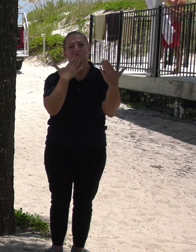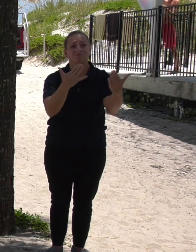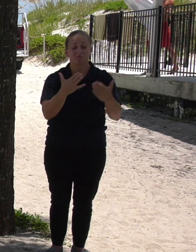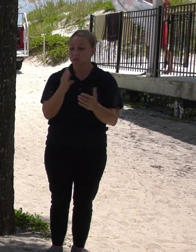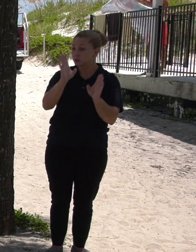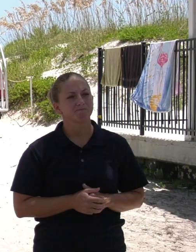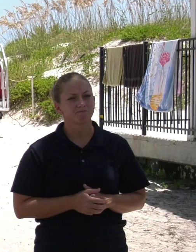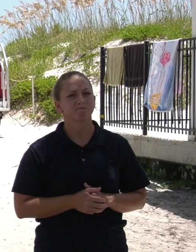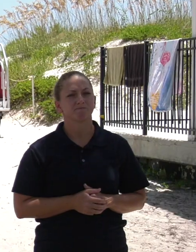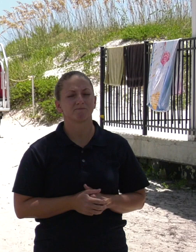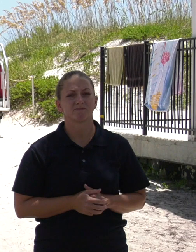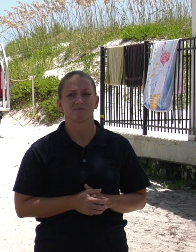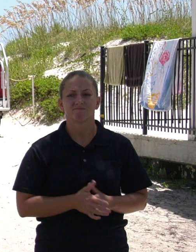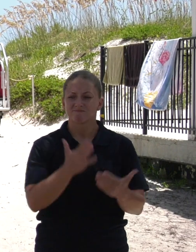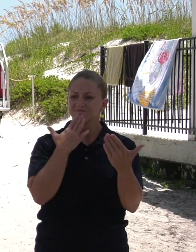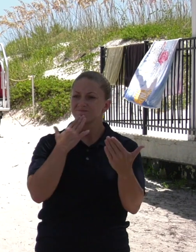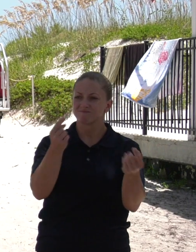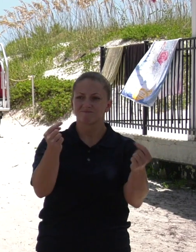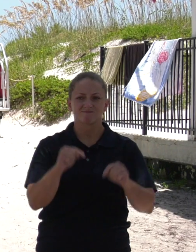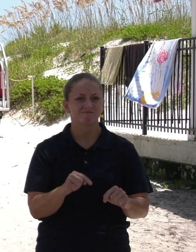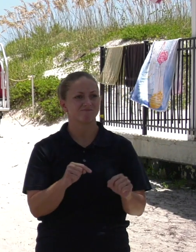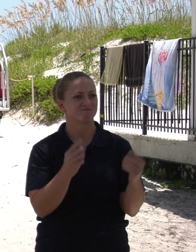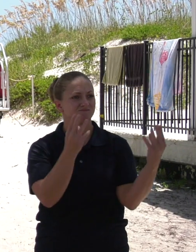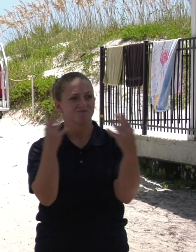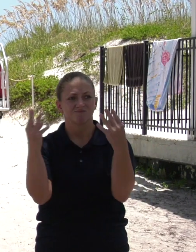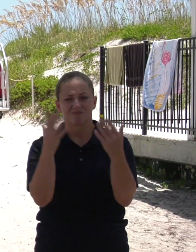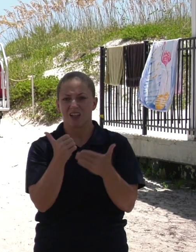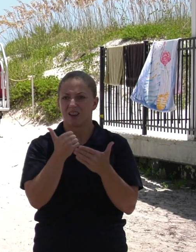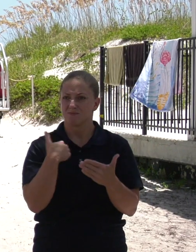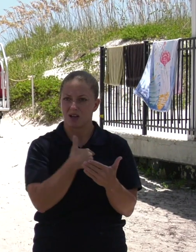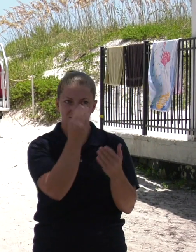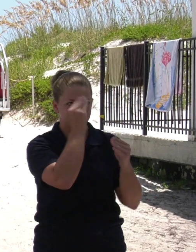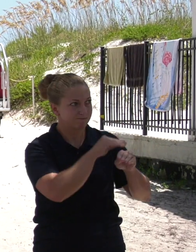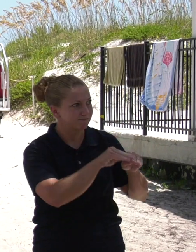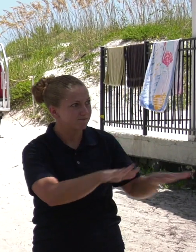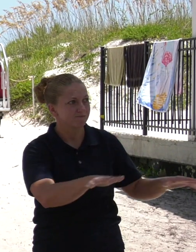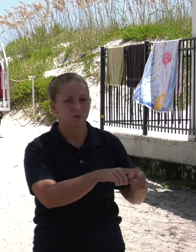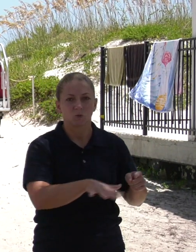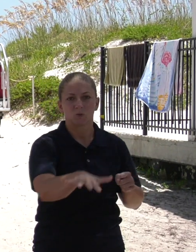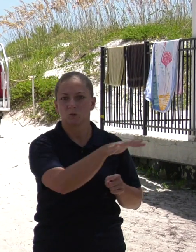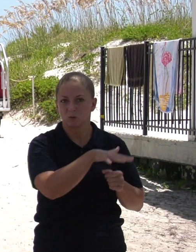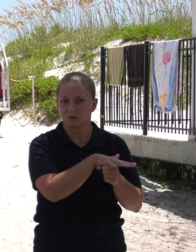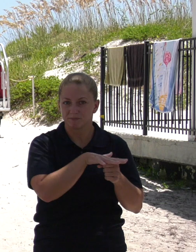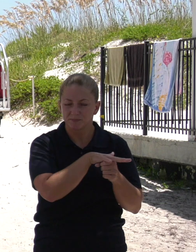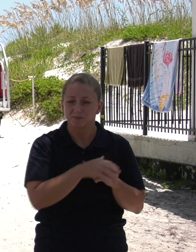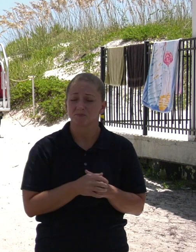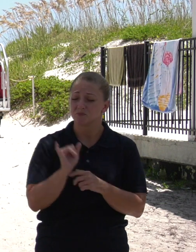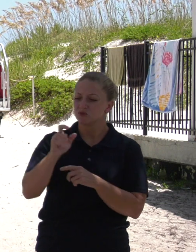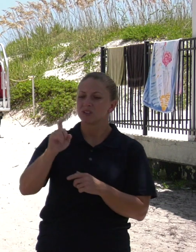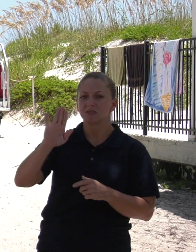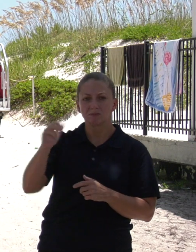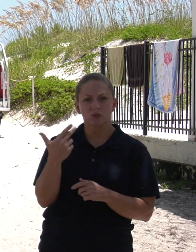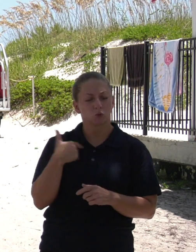up Mayor Latham. Thank you for being here today to help share information with the community. We appreciate it. Jacksonville Beach has taken the necessary